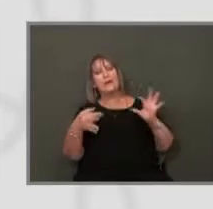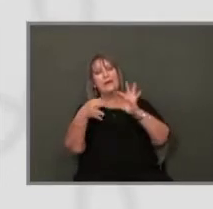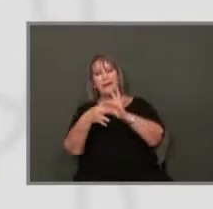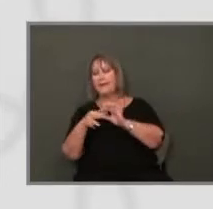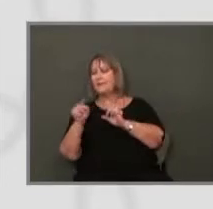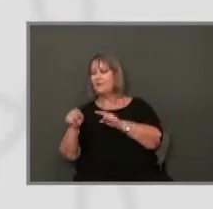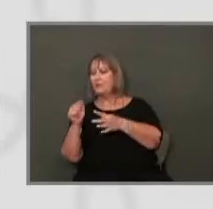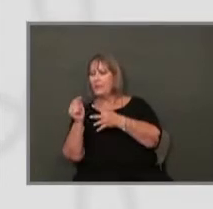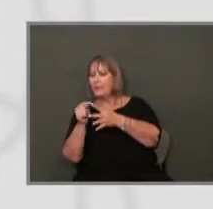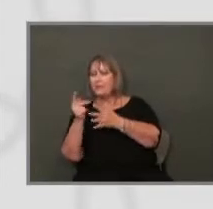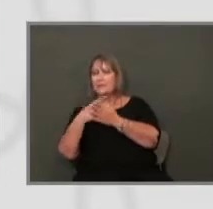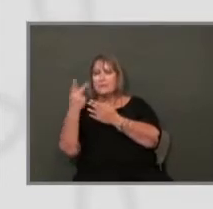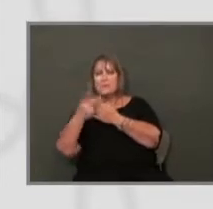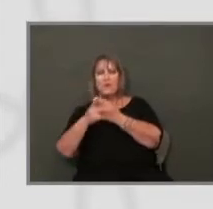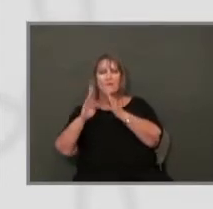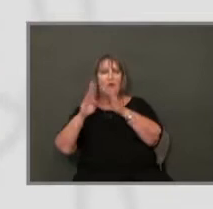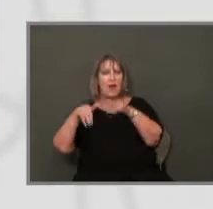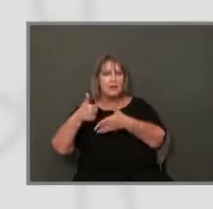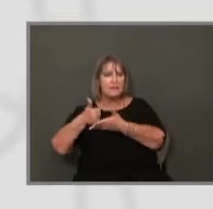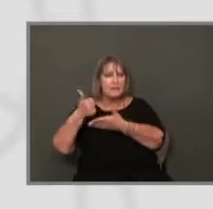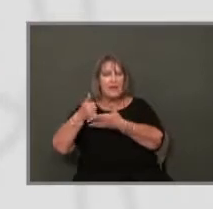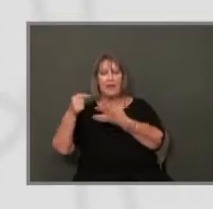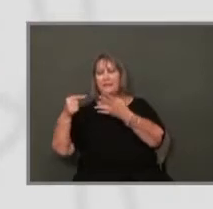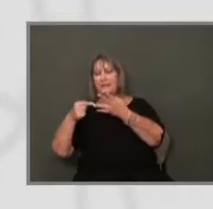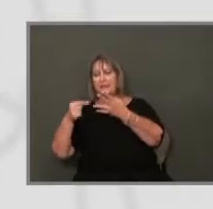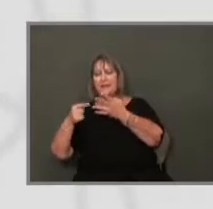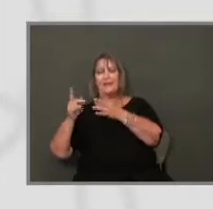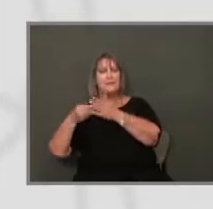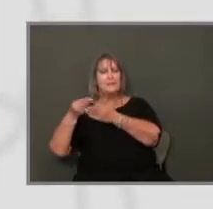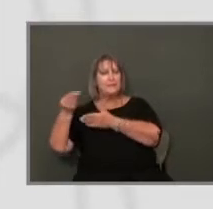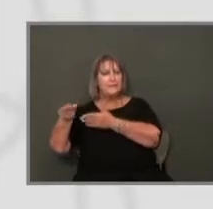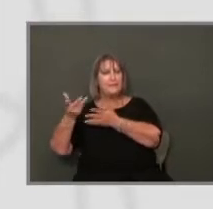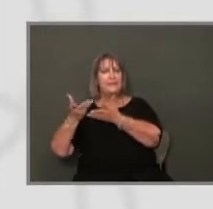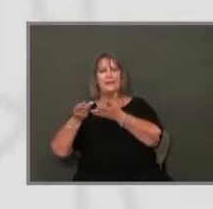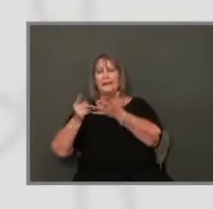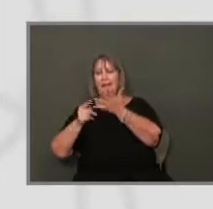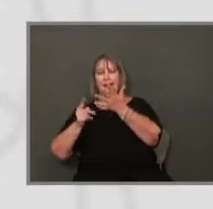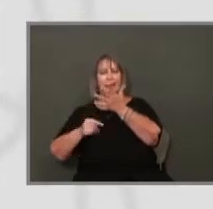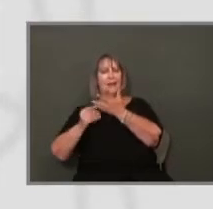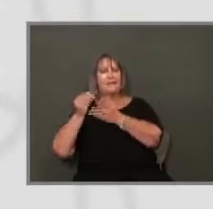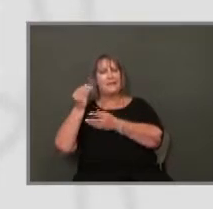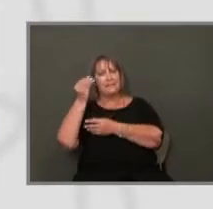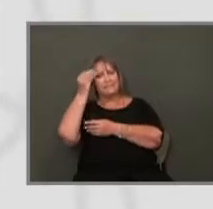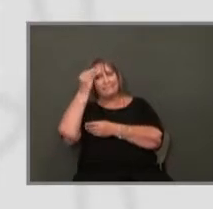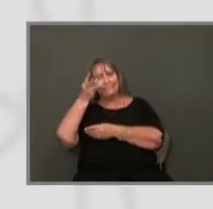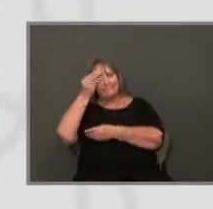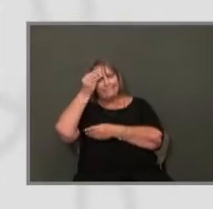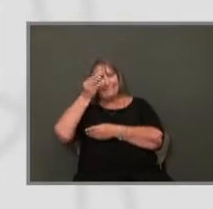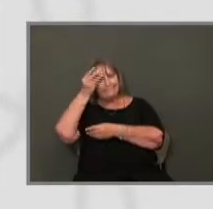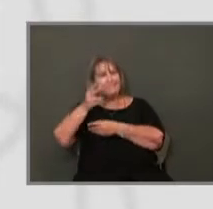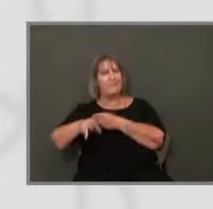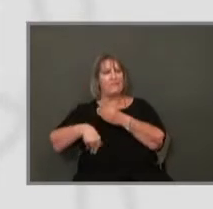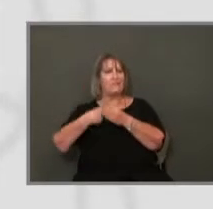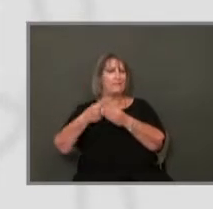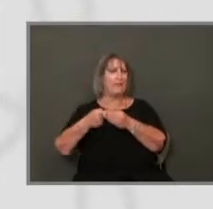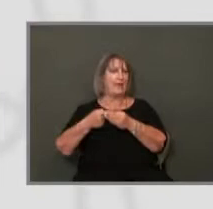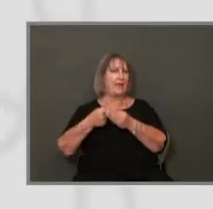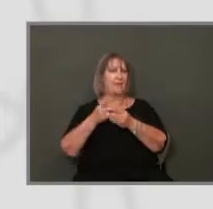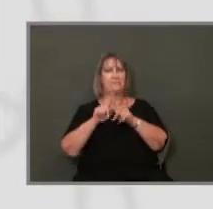budget that we continue those programs that have been funded by the federal government for the last 2 years, because there still is a high degree of